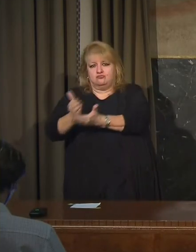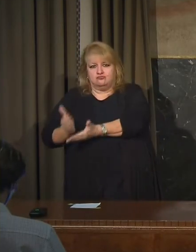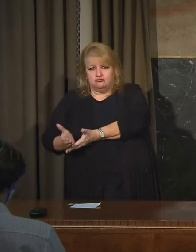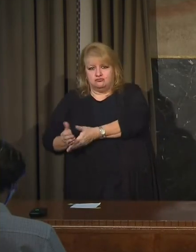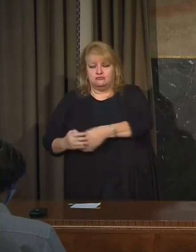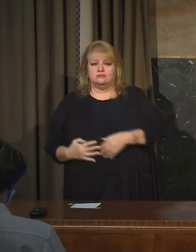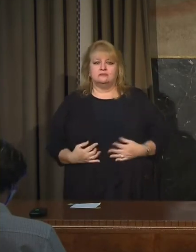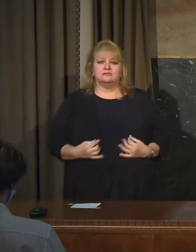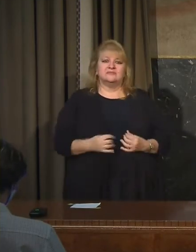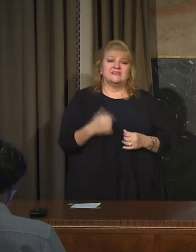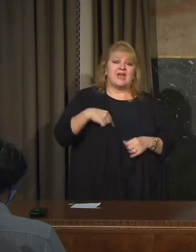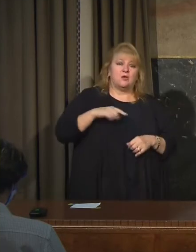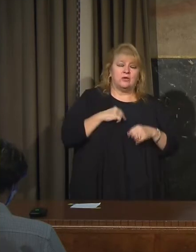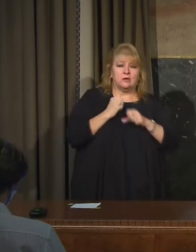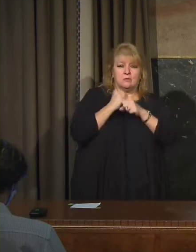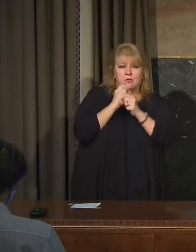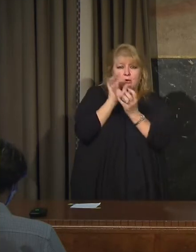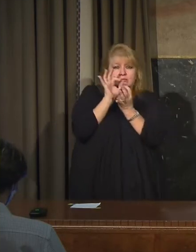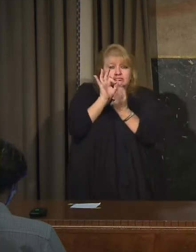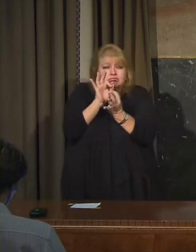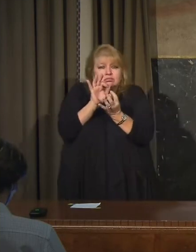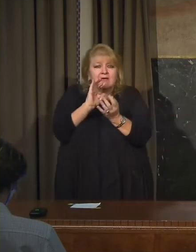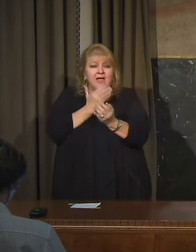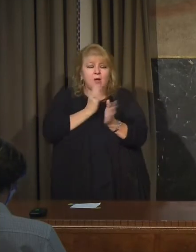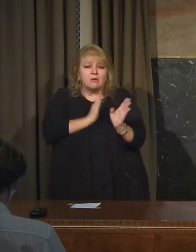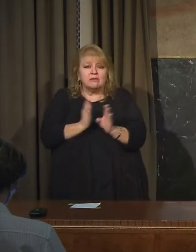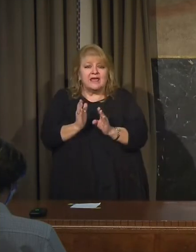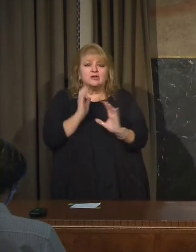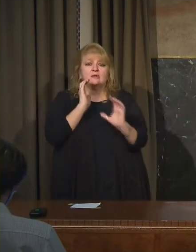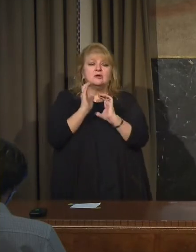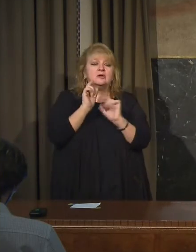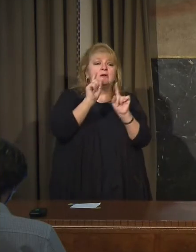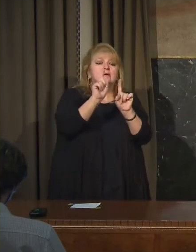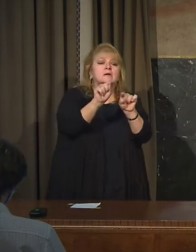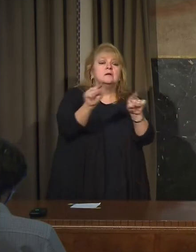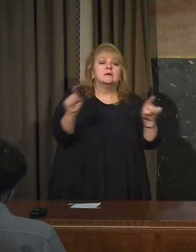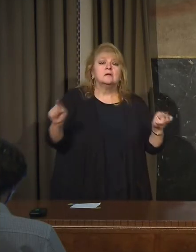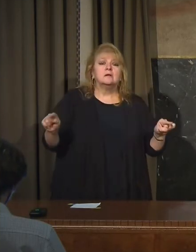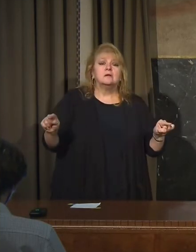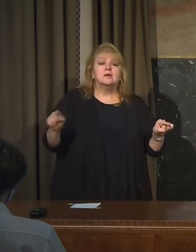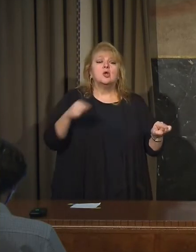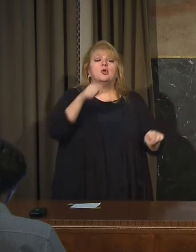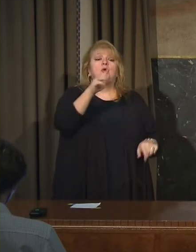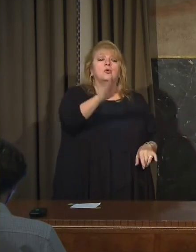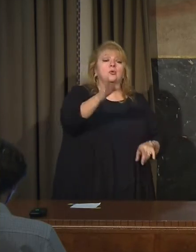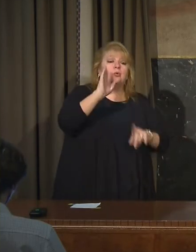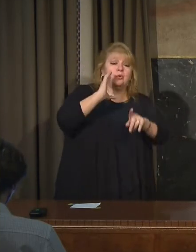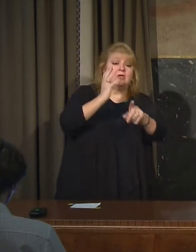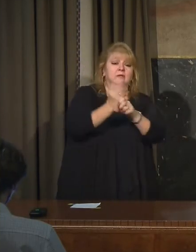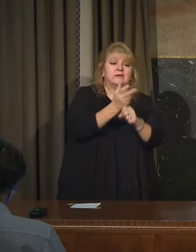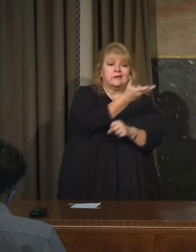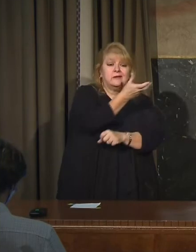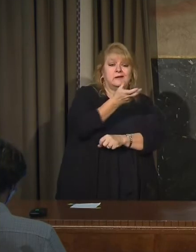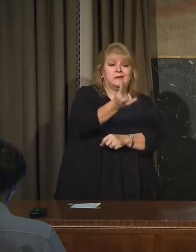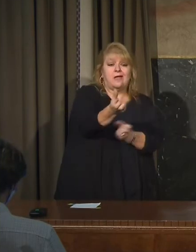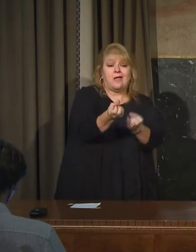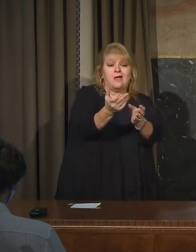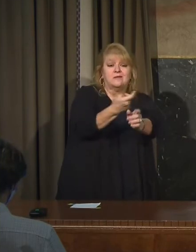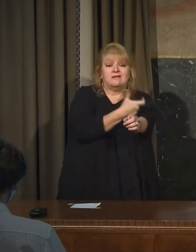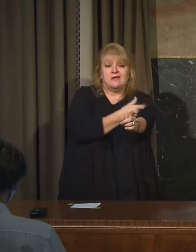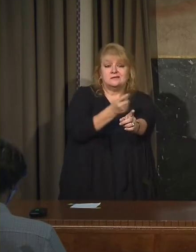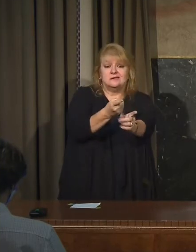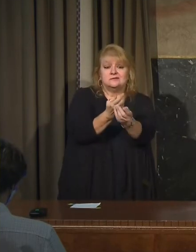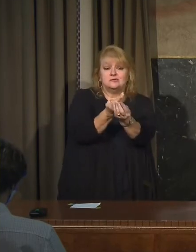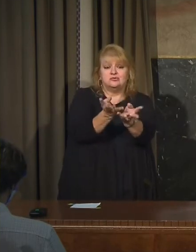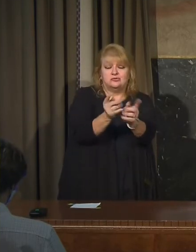we're refining our plan, communicating with all of those entities that will be receiving and administering the vaccines to